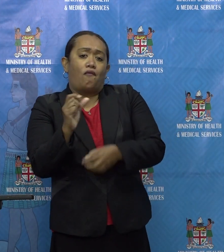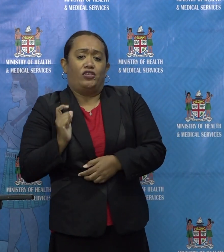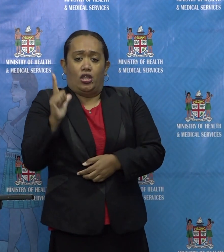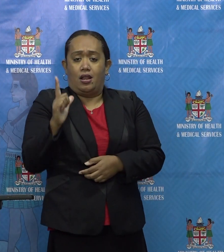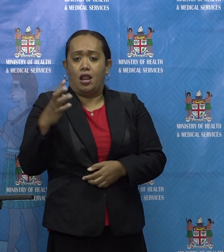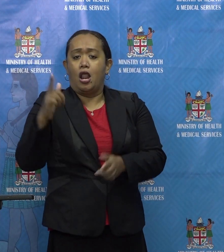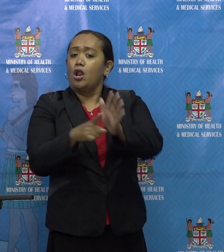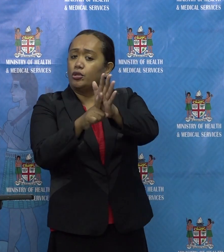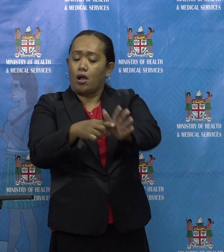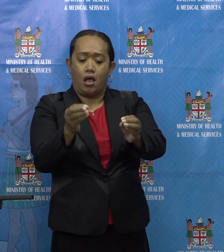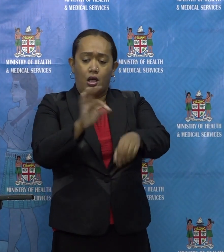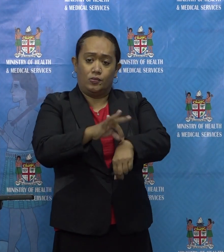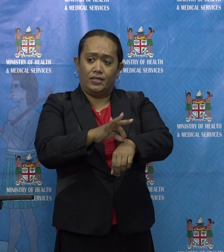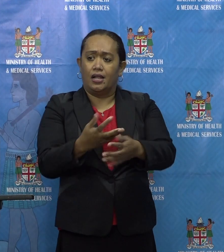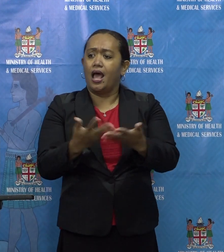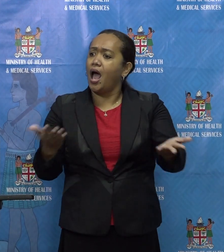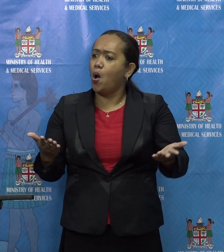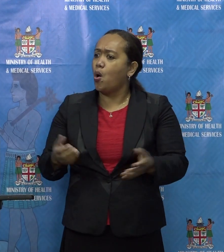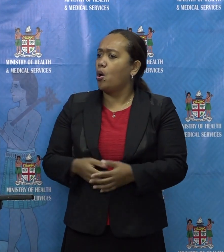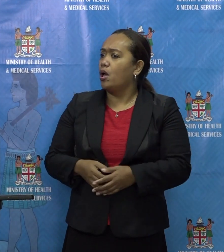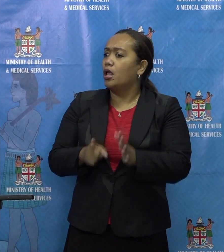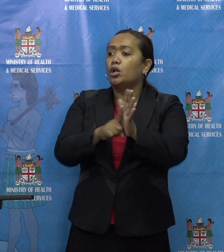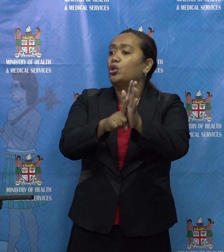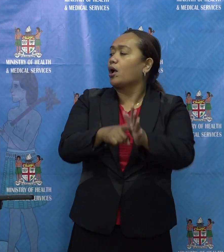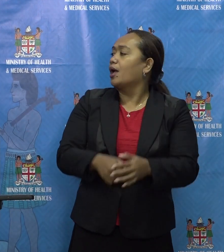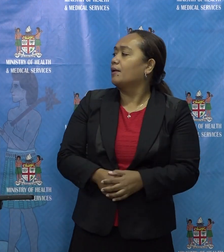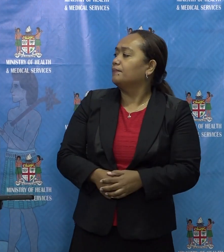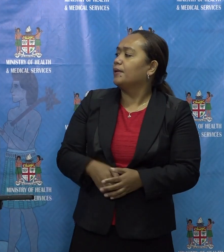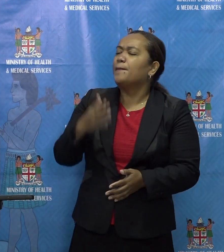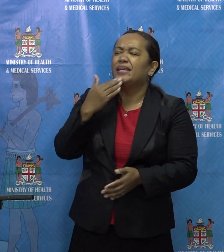that is on how their families are being taken care of during this period.